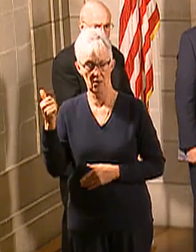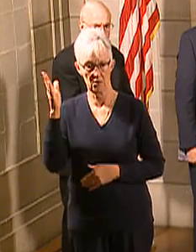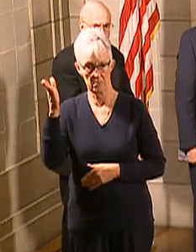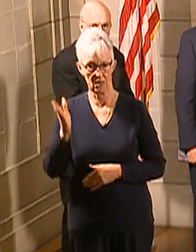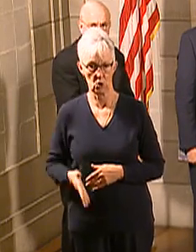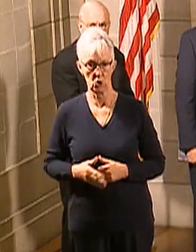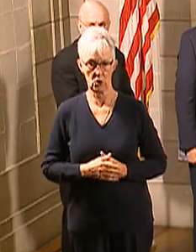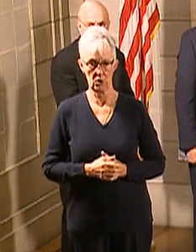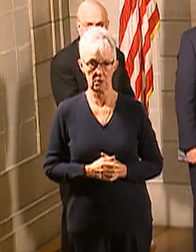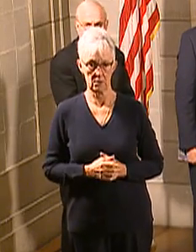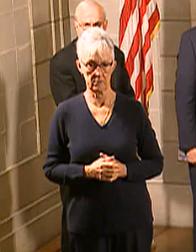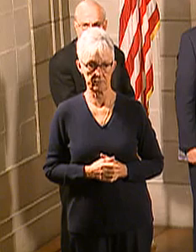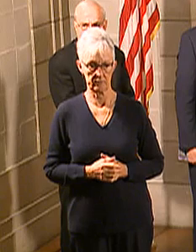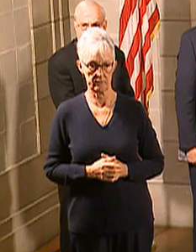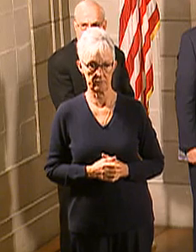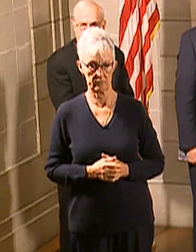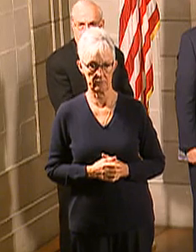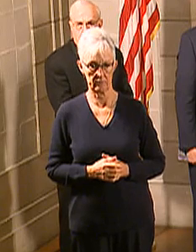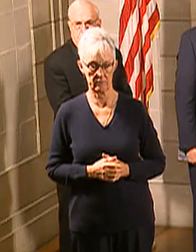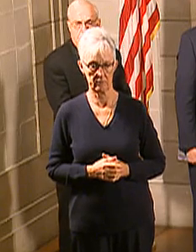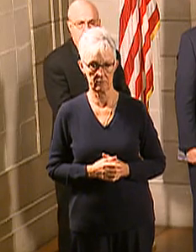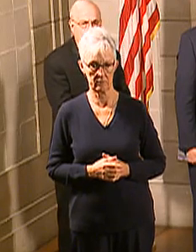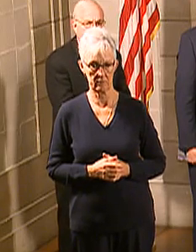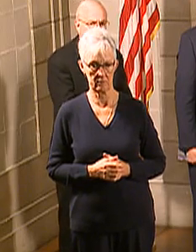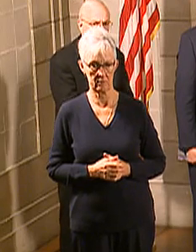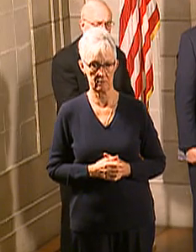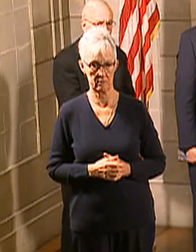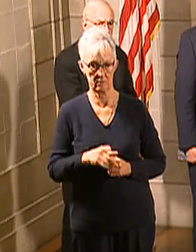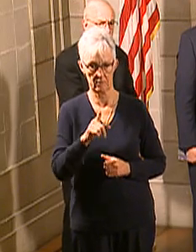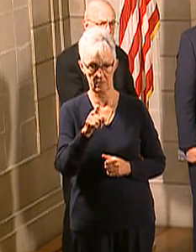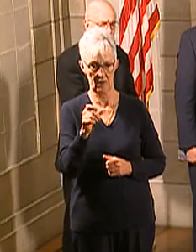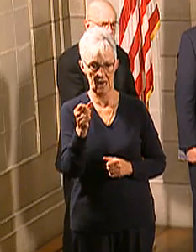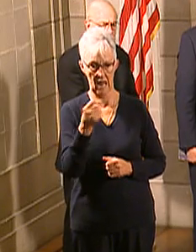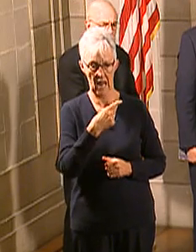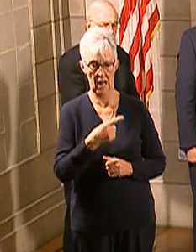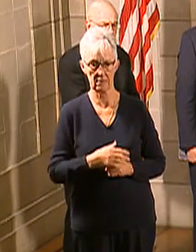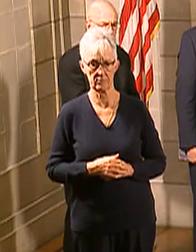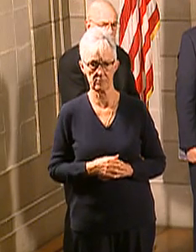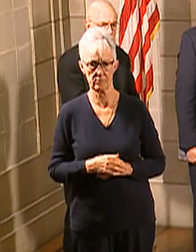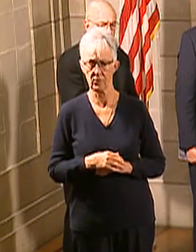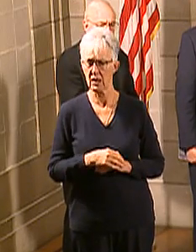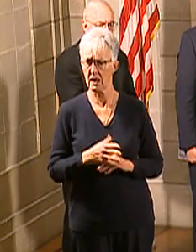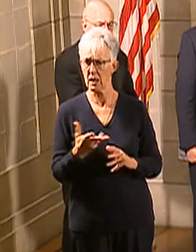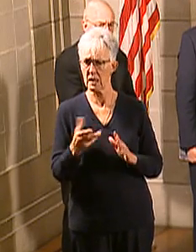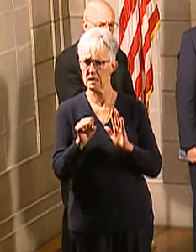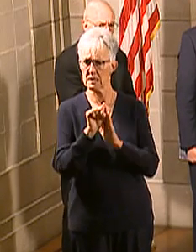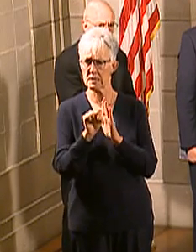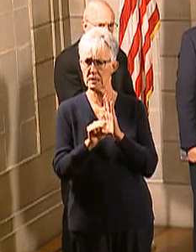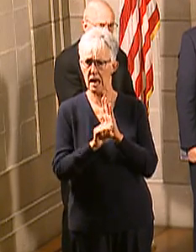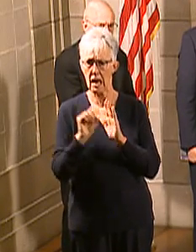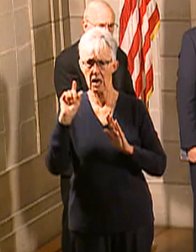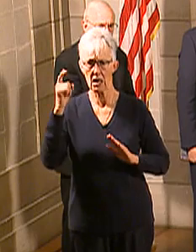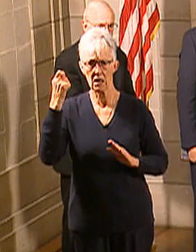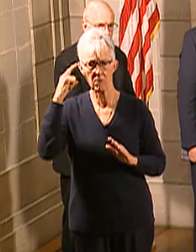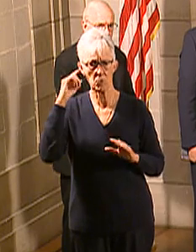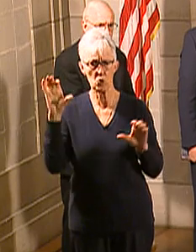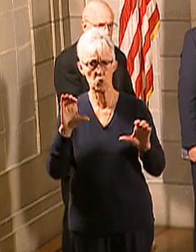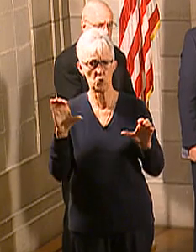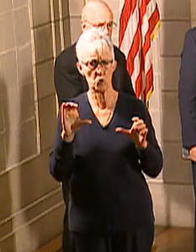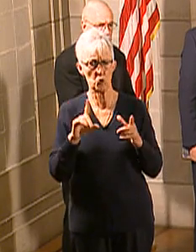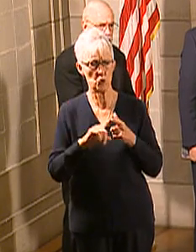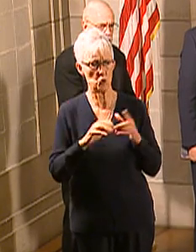Yes, Martha. What does the state government do to encourage these kinds of